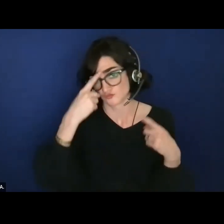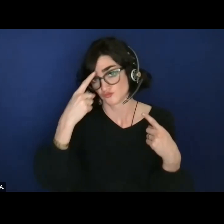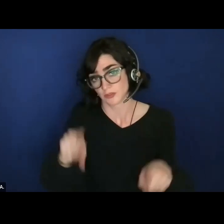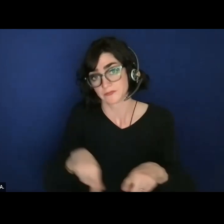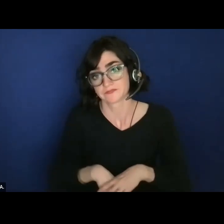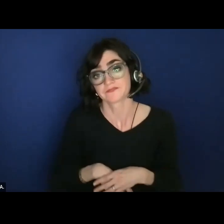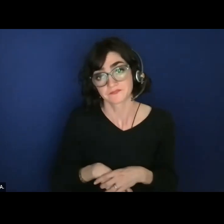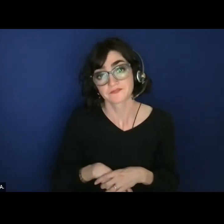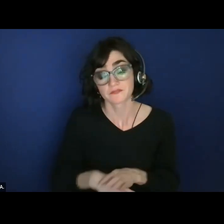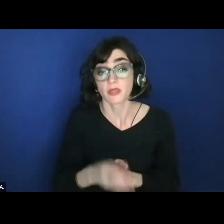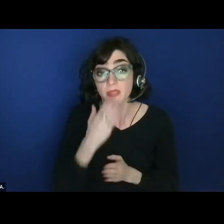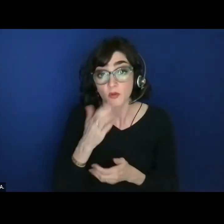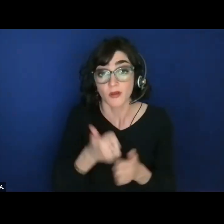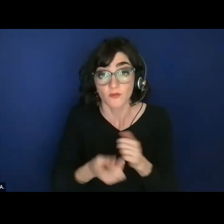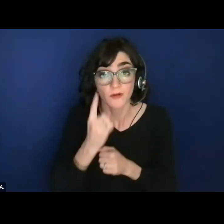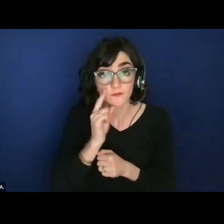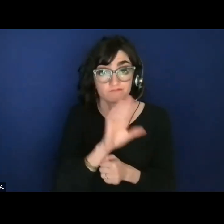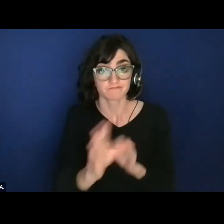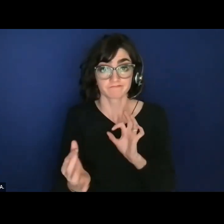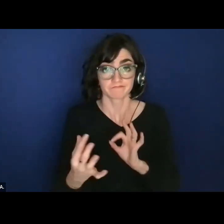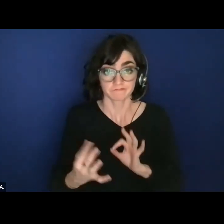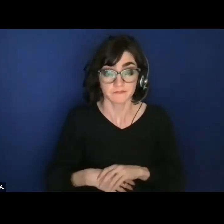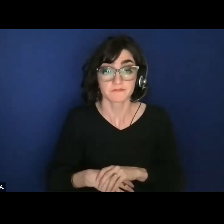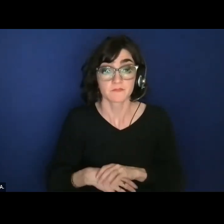for offering that. I will go back to our